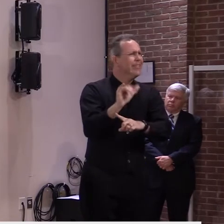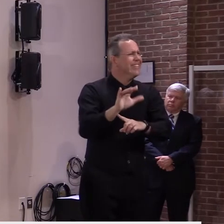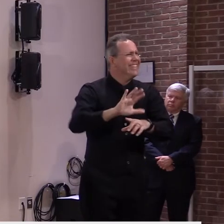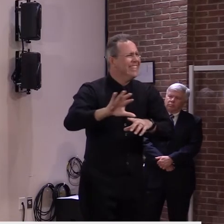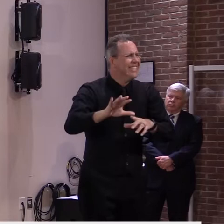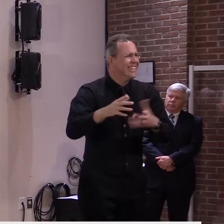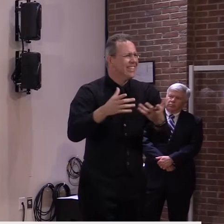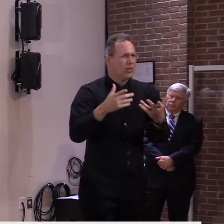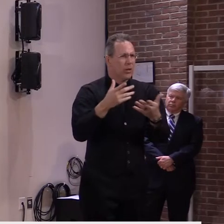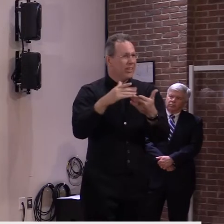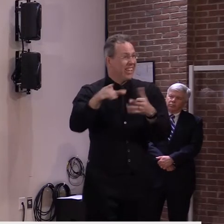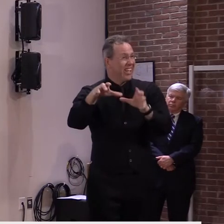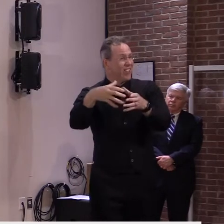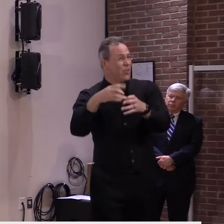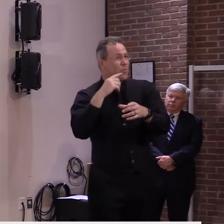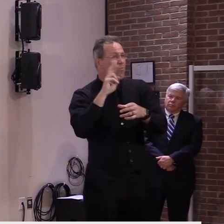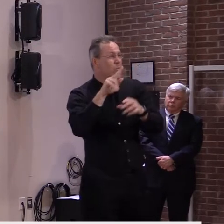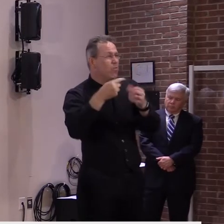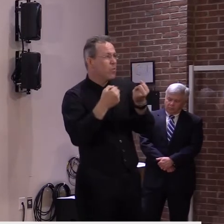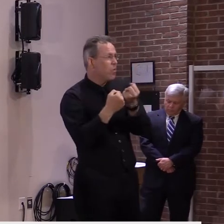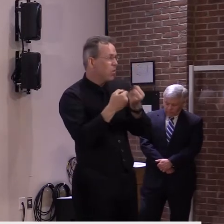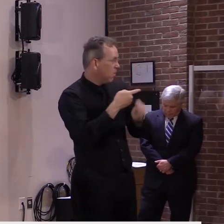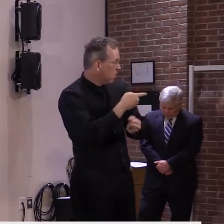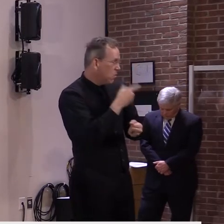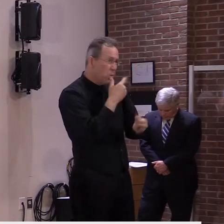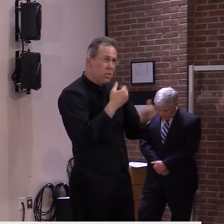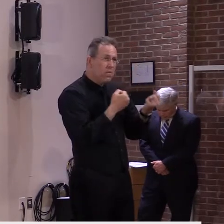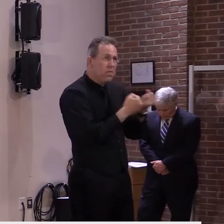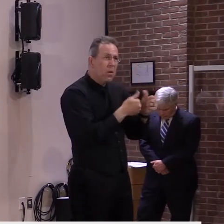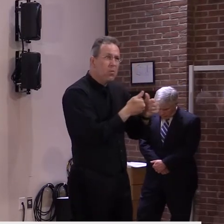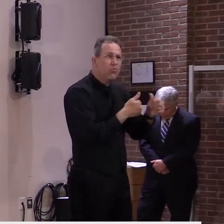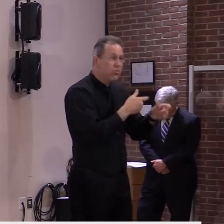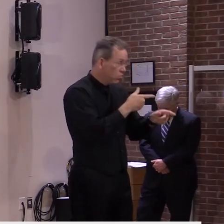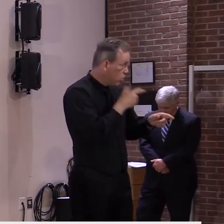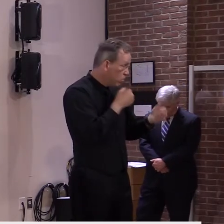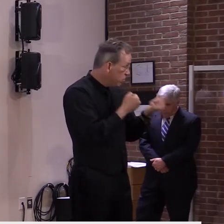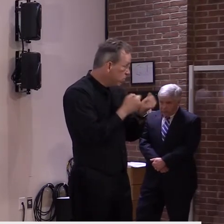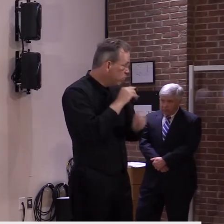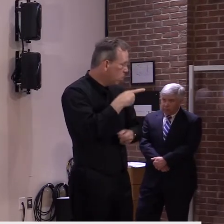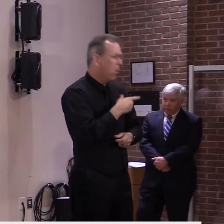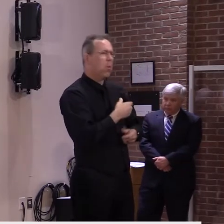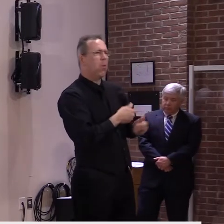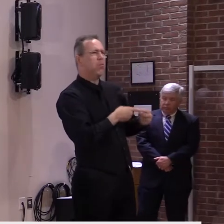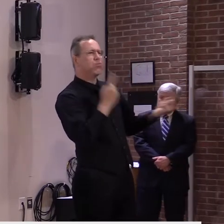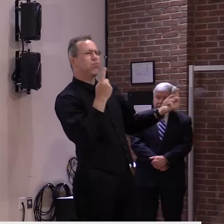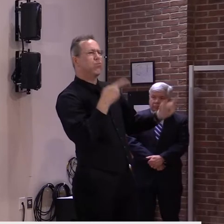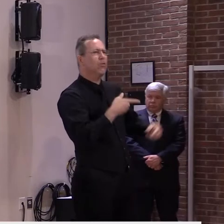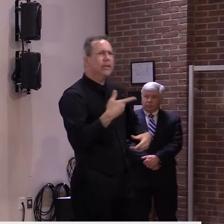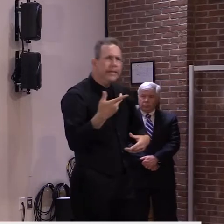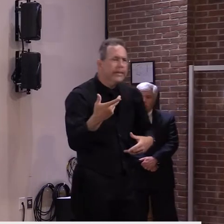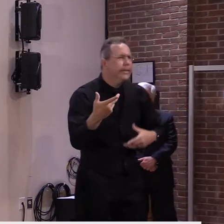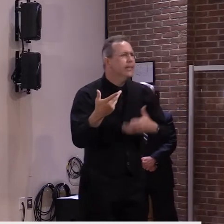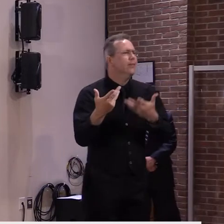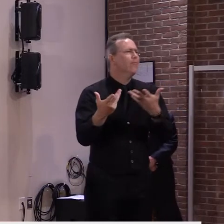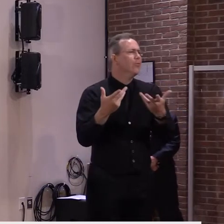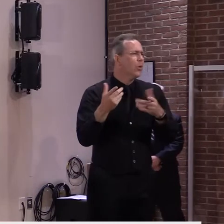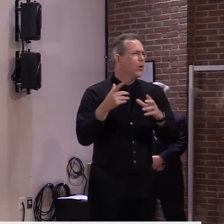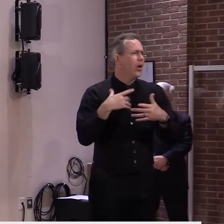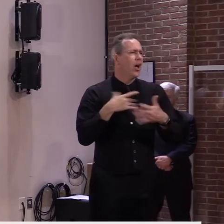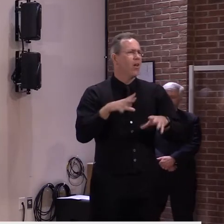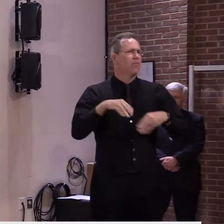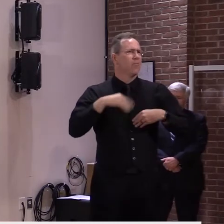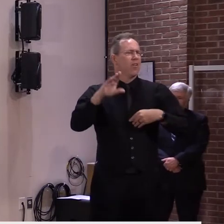a bit of a non-starter from my perspective. But having said that, I've never been asked from the Republican Governors